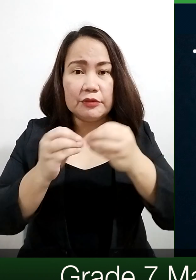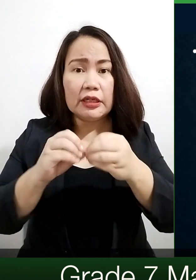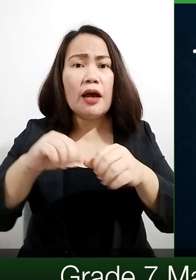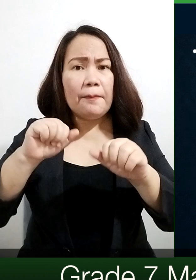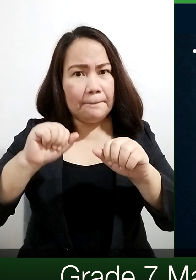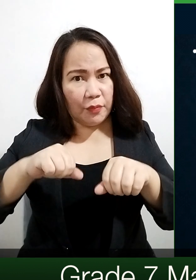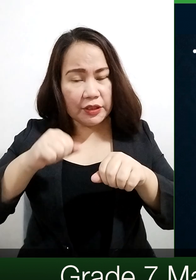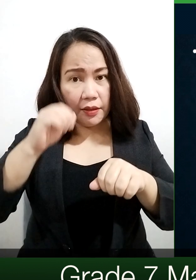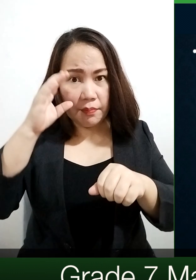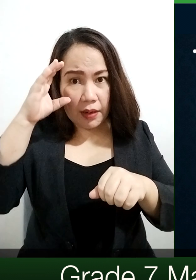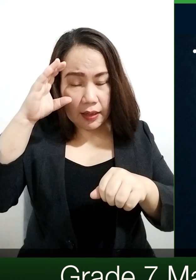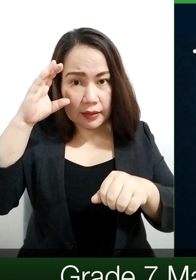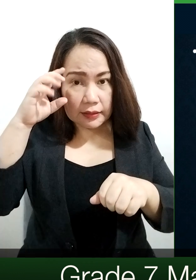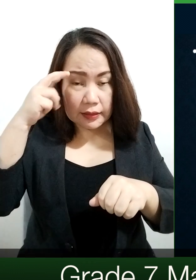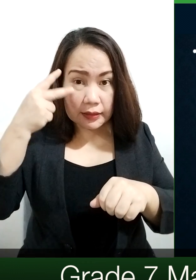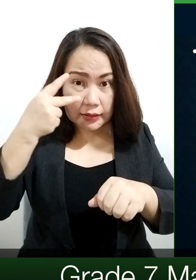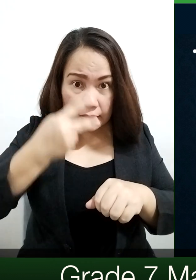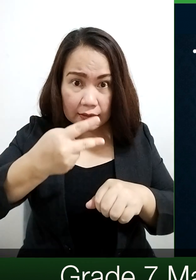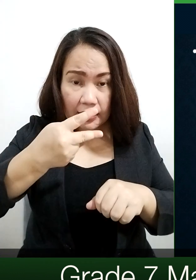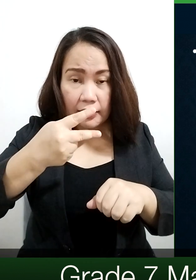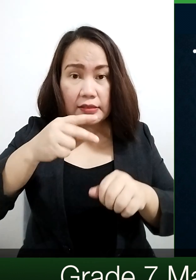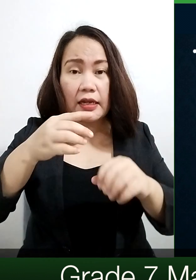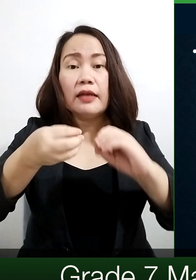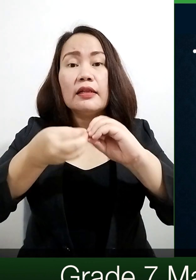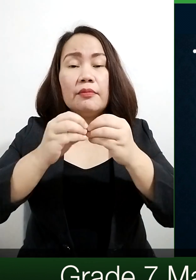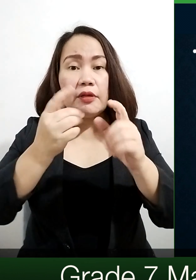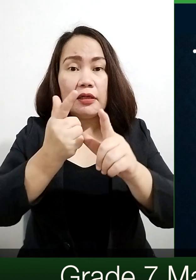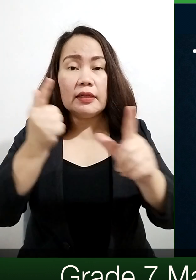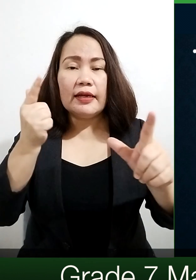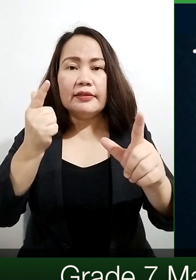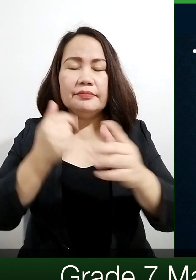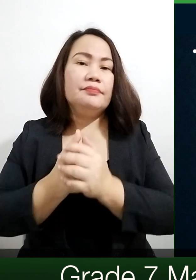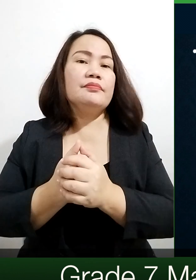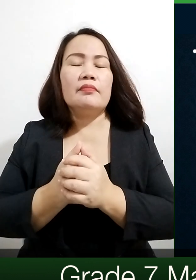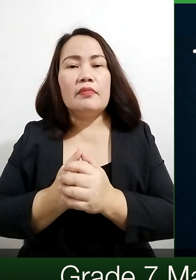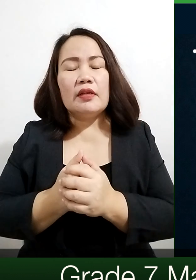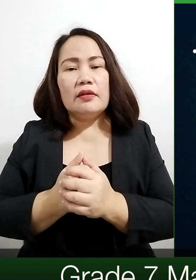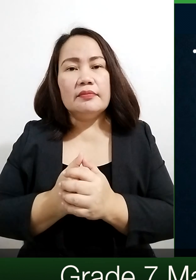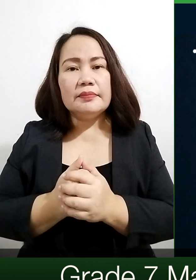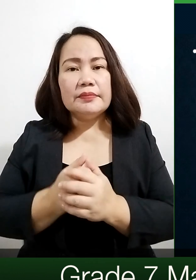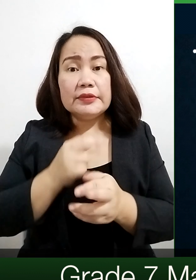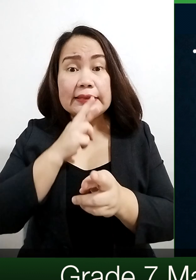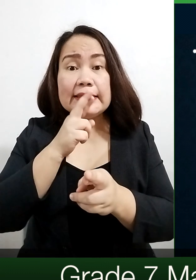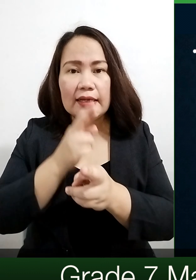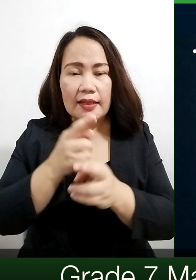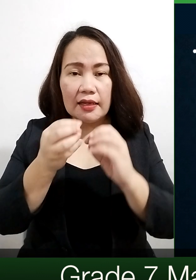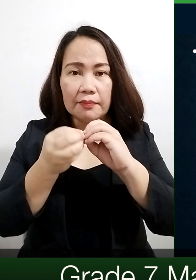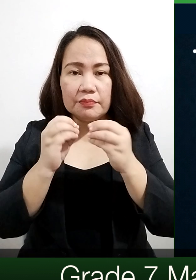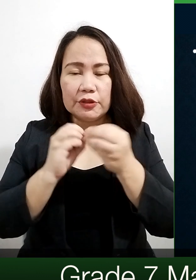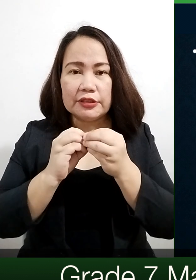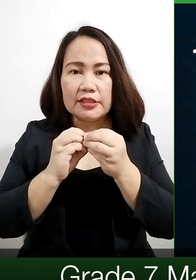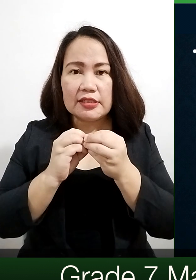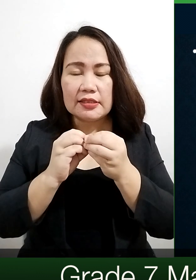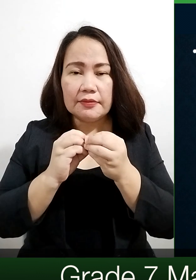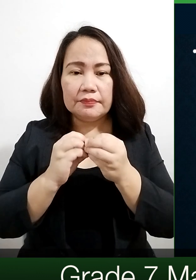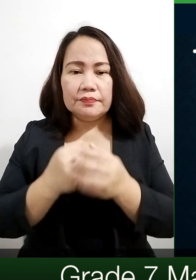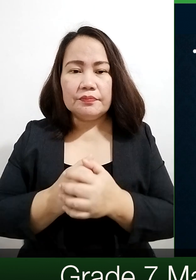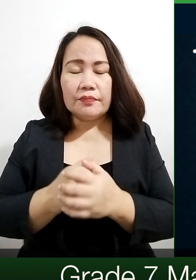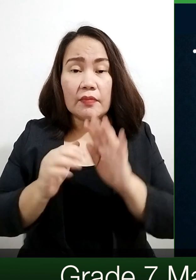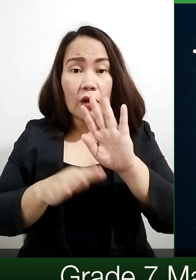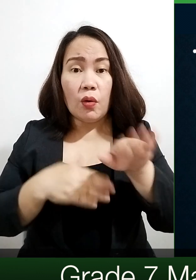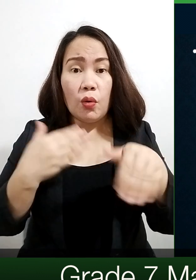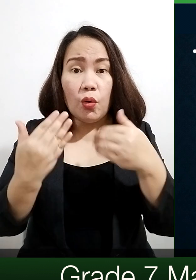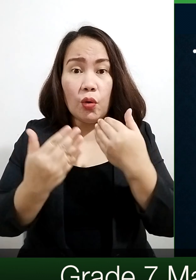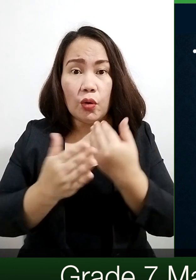number line. Rational man yan or irrational man yan, those are all real numbers. Okay? And they are